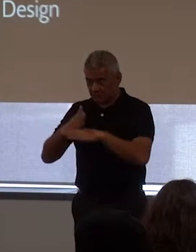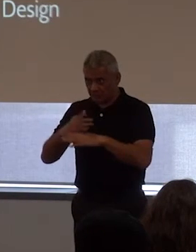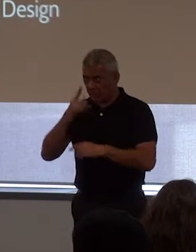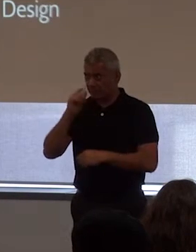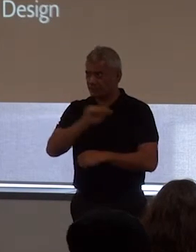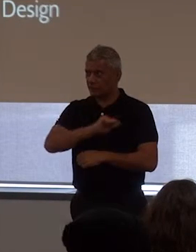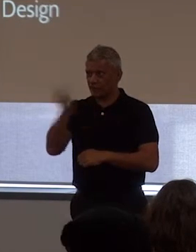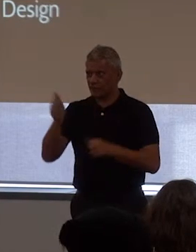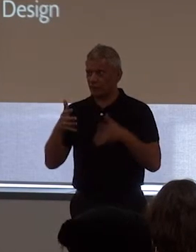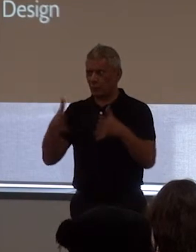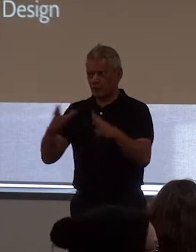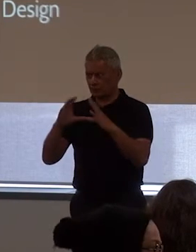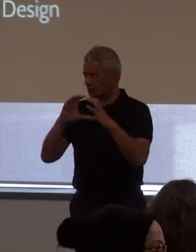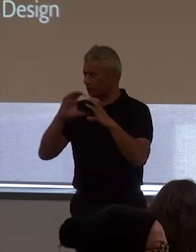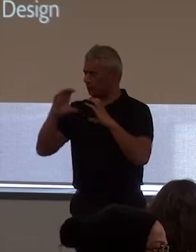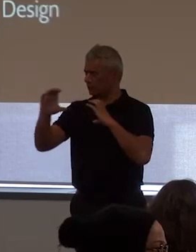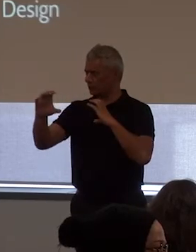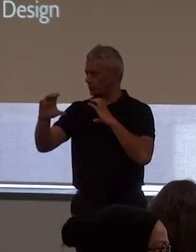that.